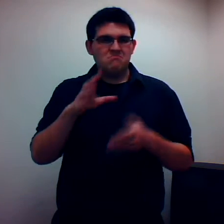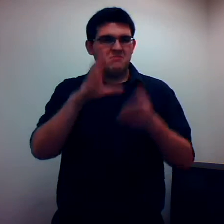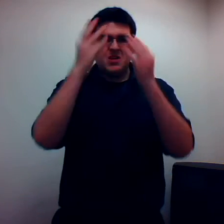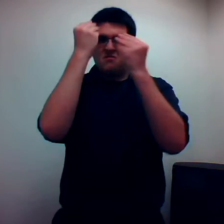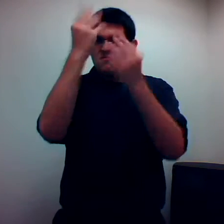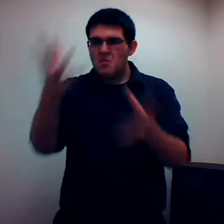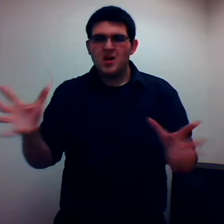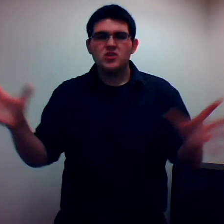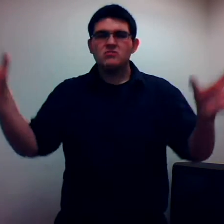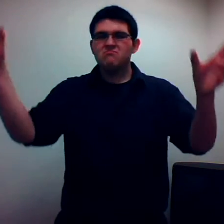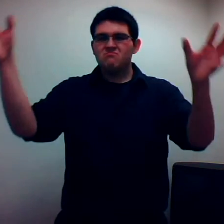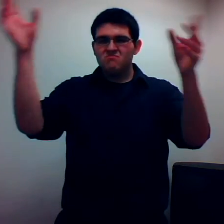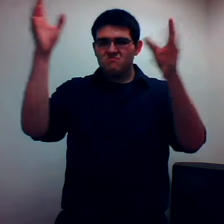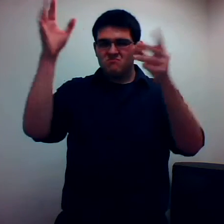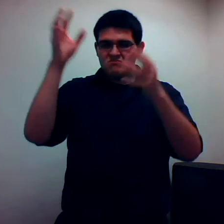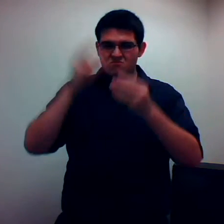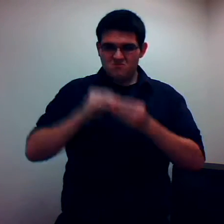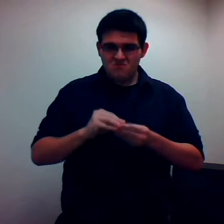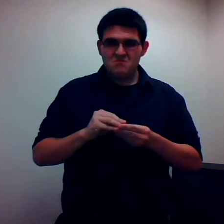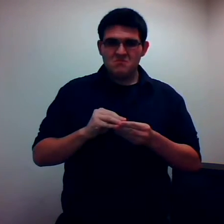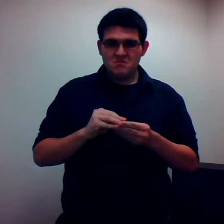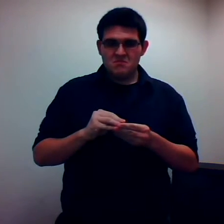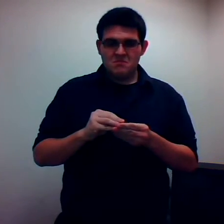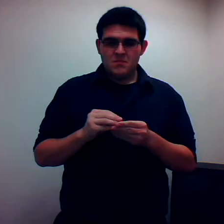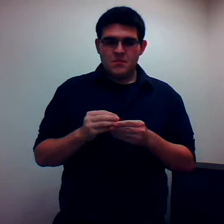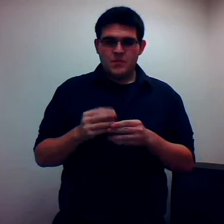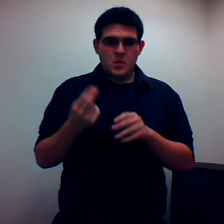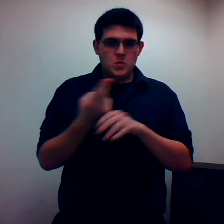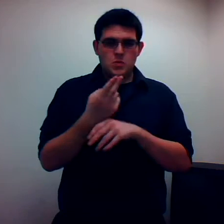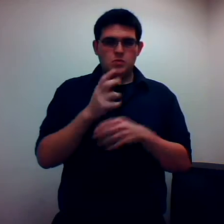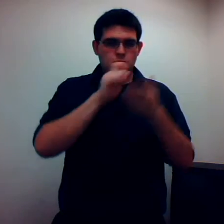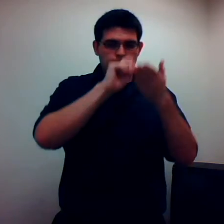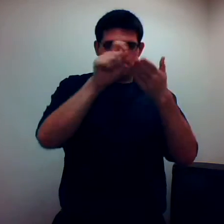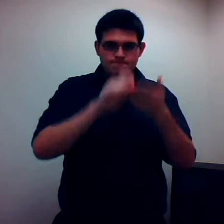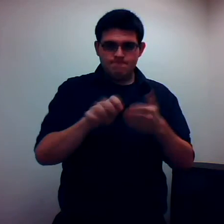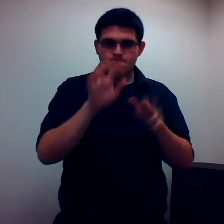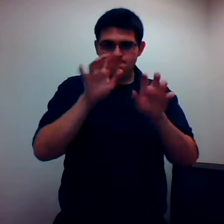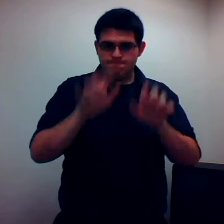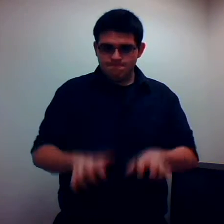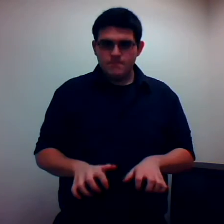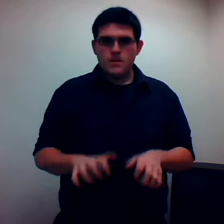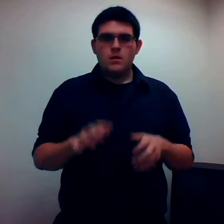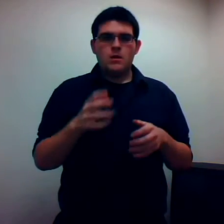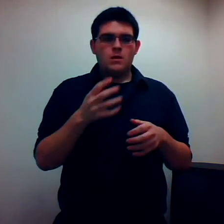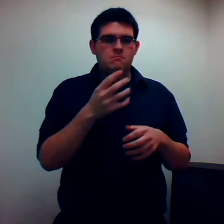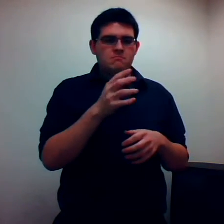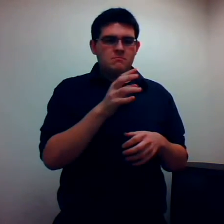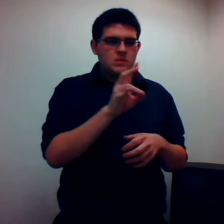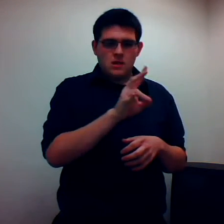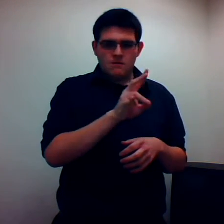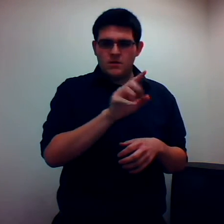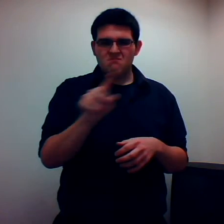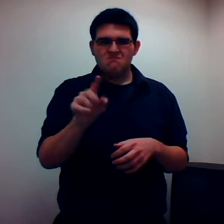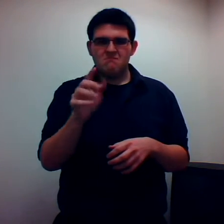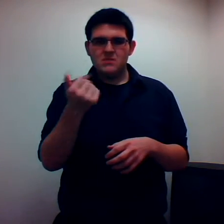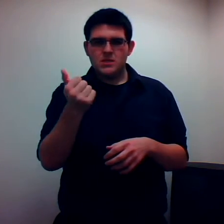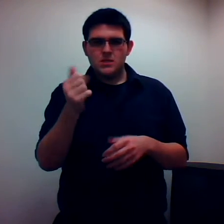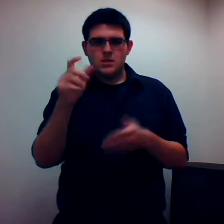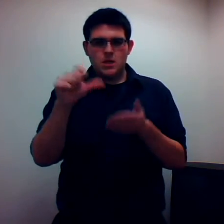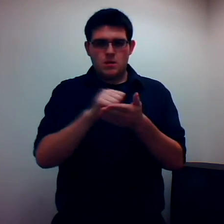that paper, they learned all kinds of things. They learned how psychologists talk about different issues in the area. They learned